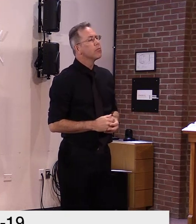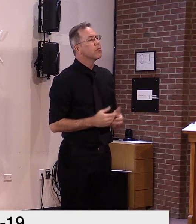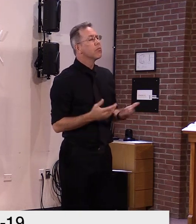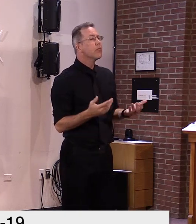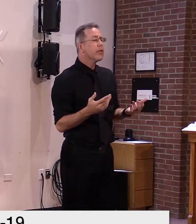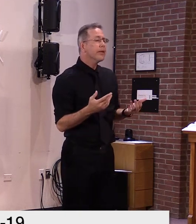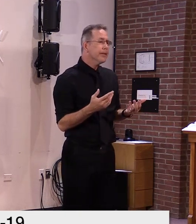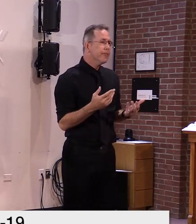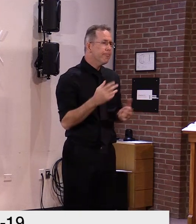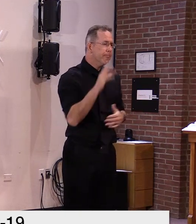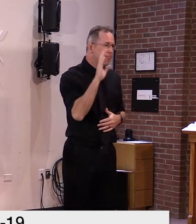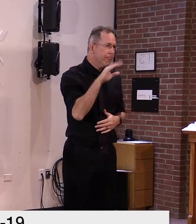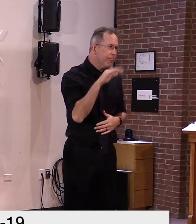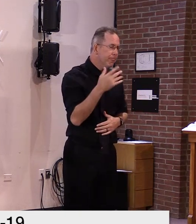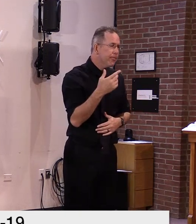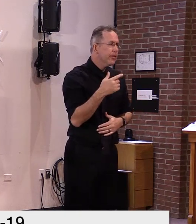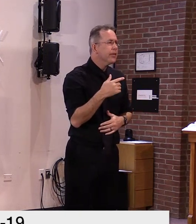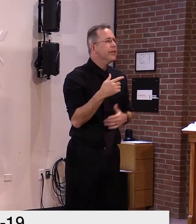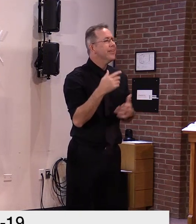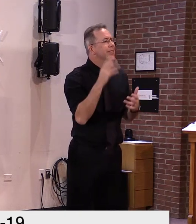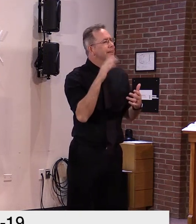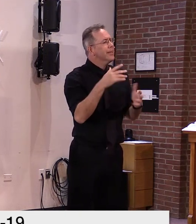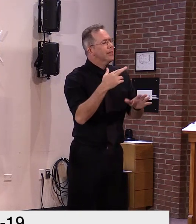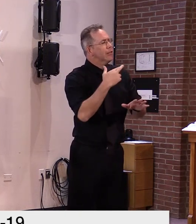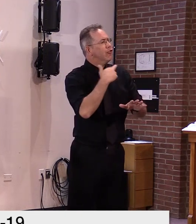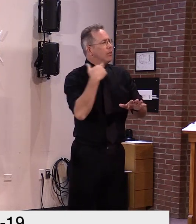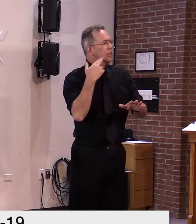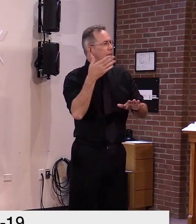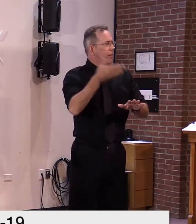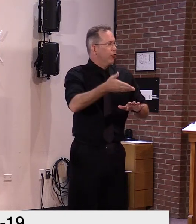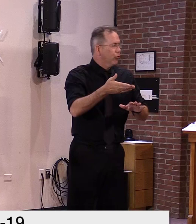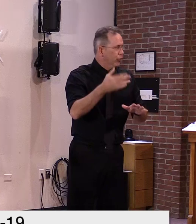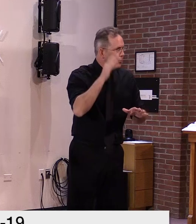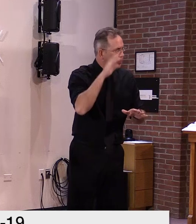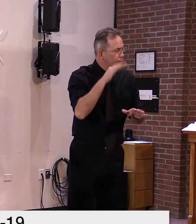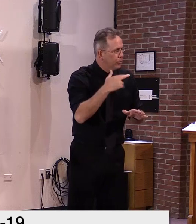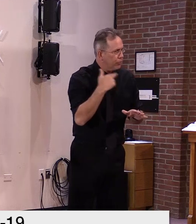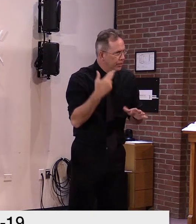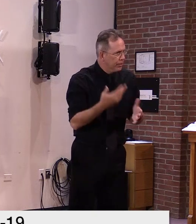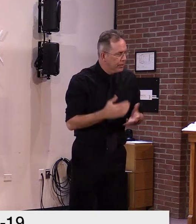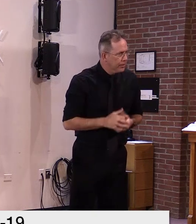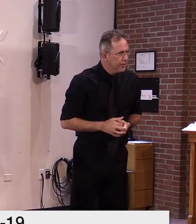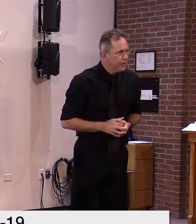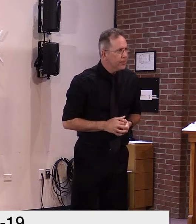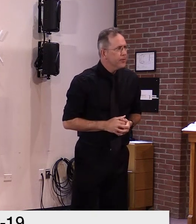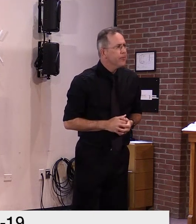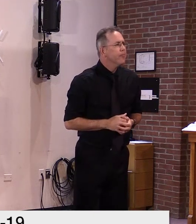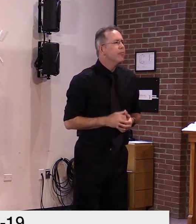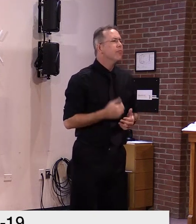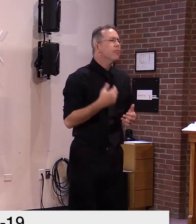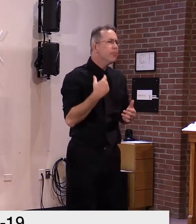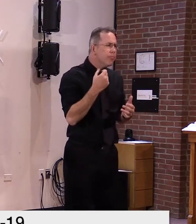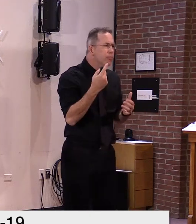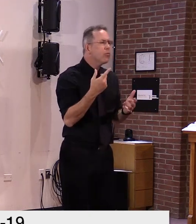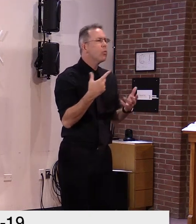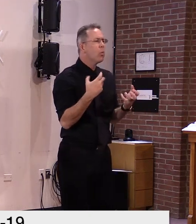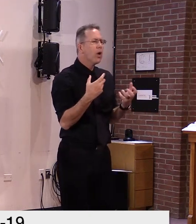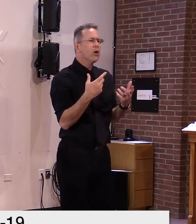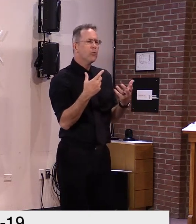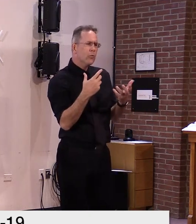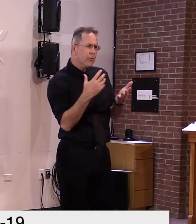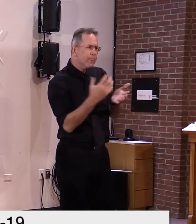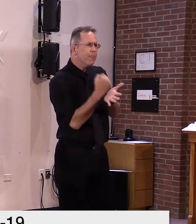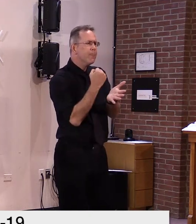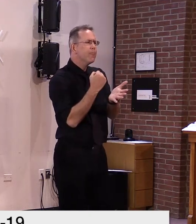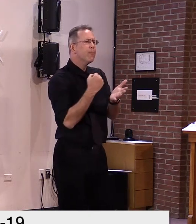potential virus transmission. Our guidance takes the requirement to allow indoor visitation and creates